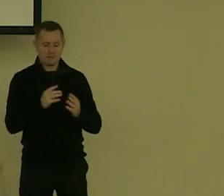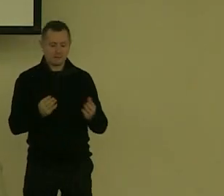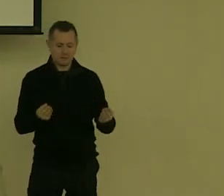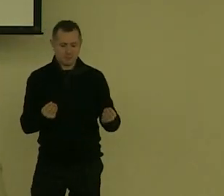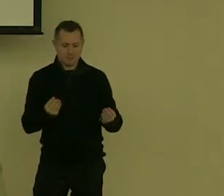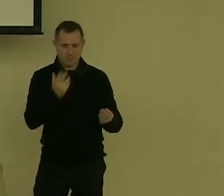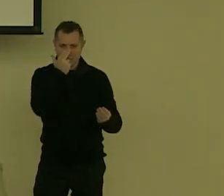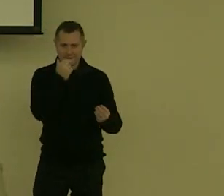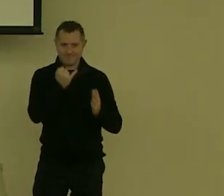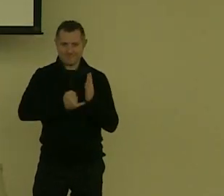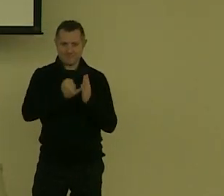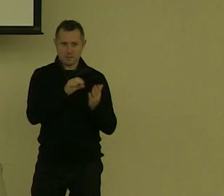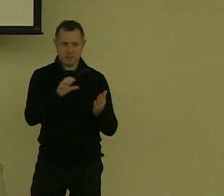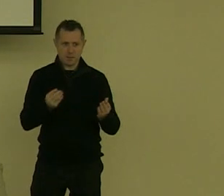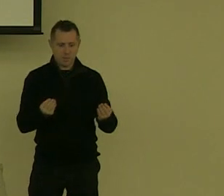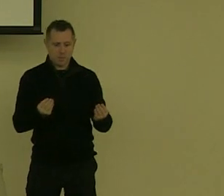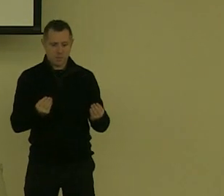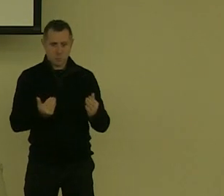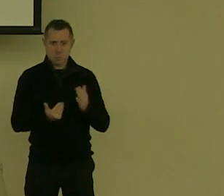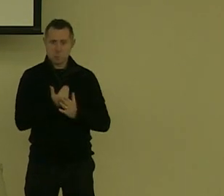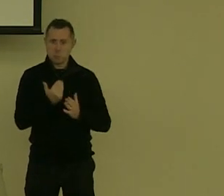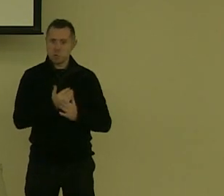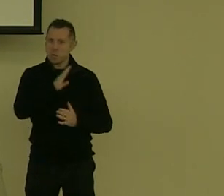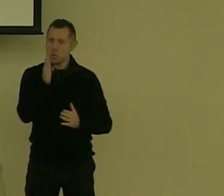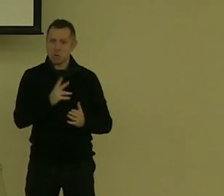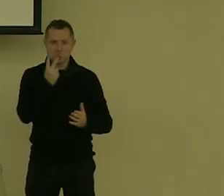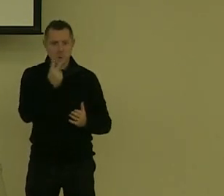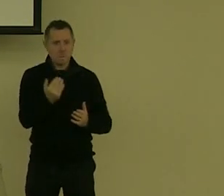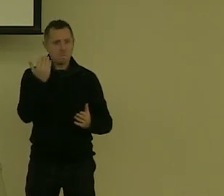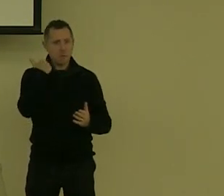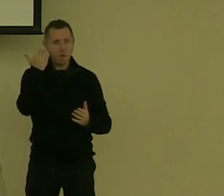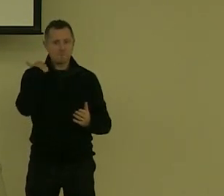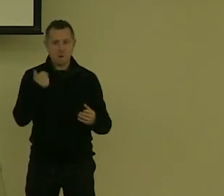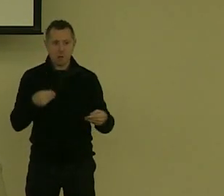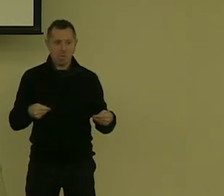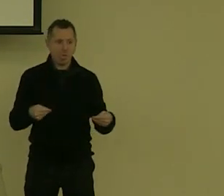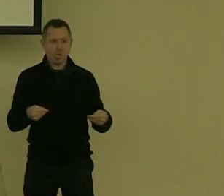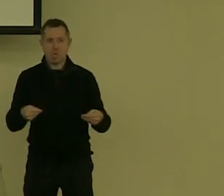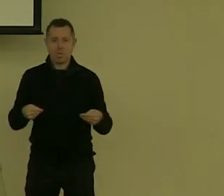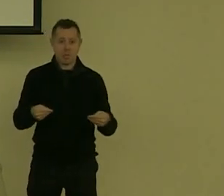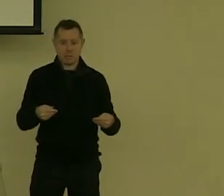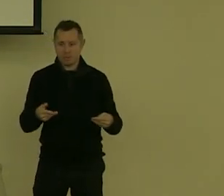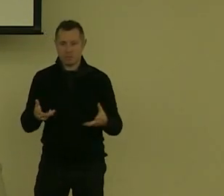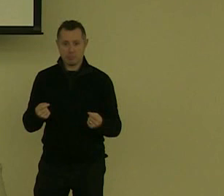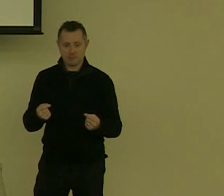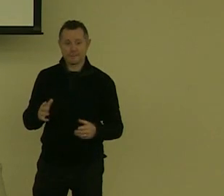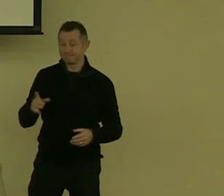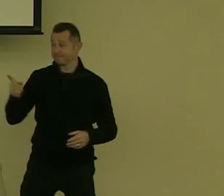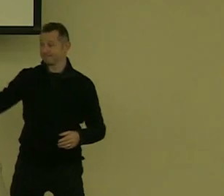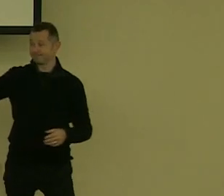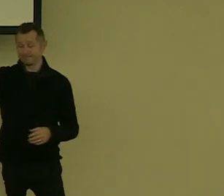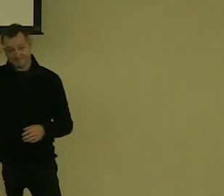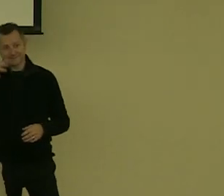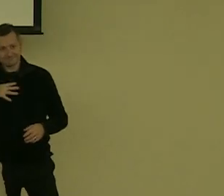by establishing a home base, establishing its own department of comic studies? Well, would like that walk in one it